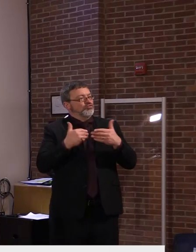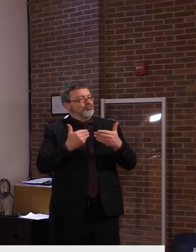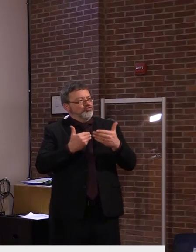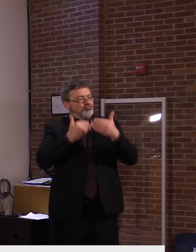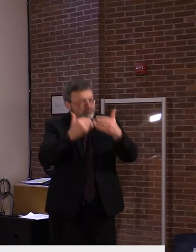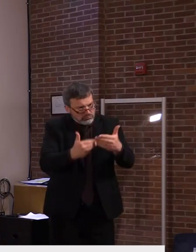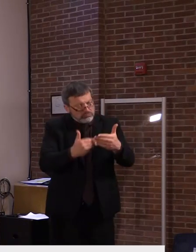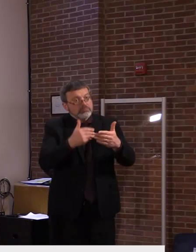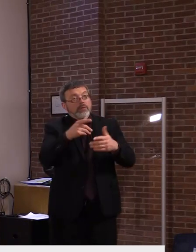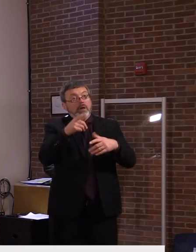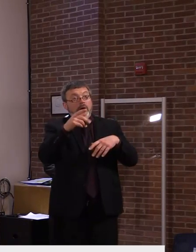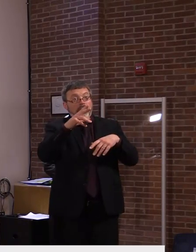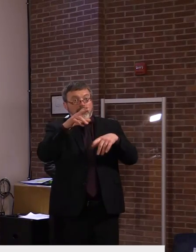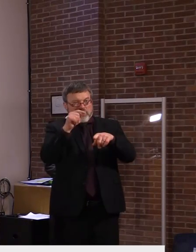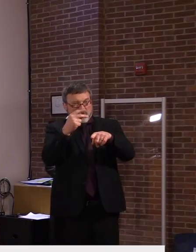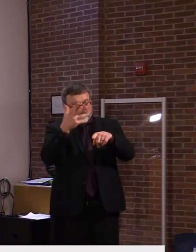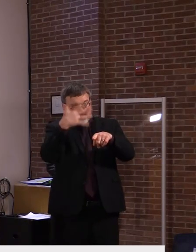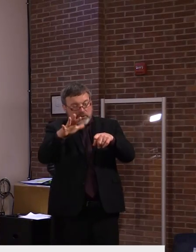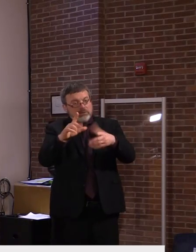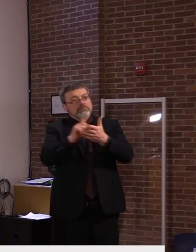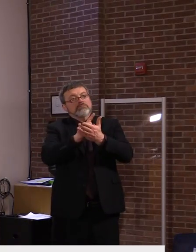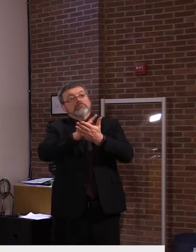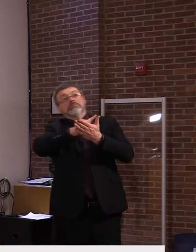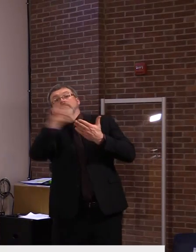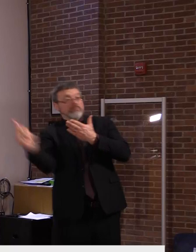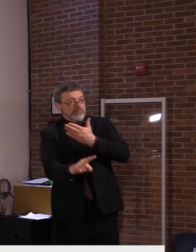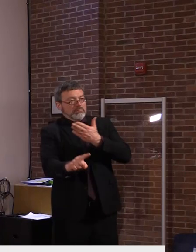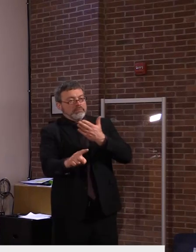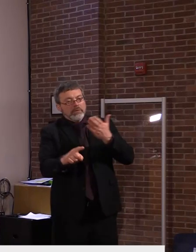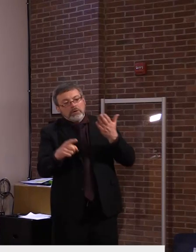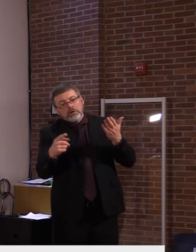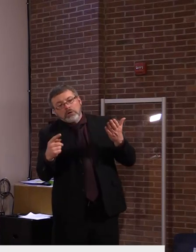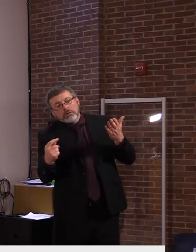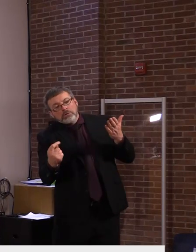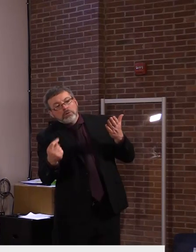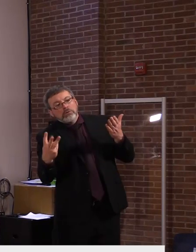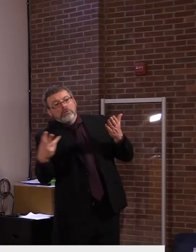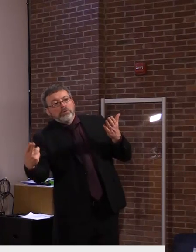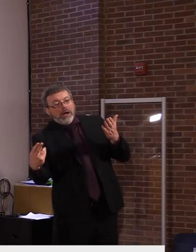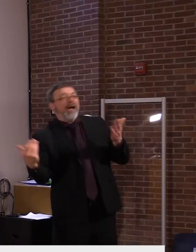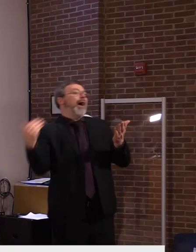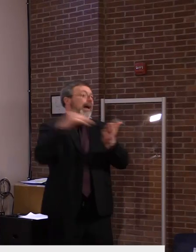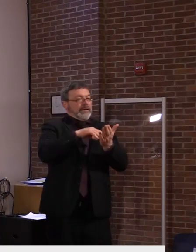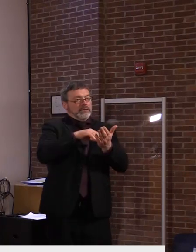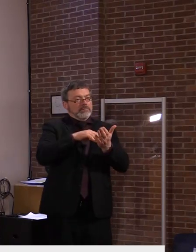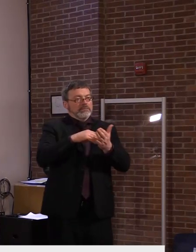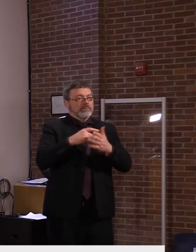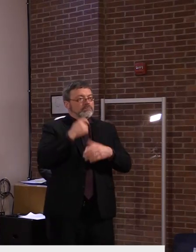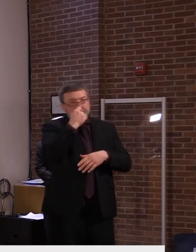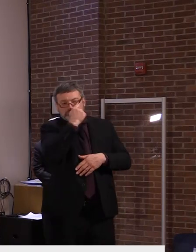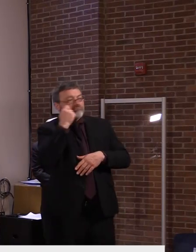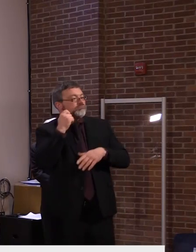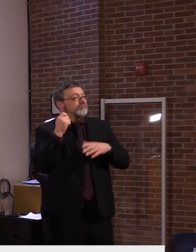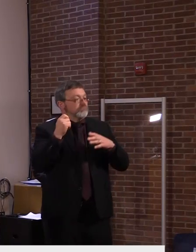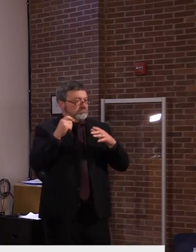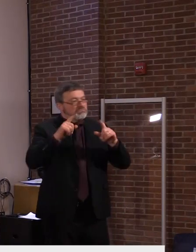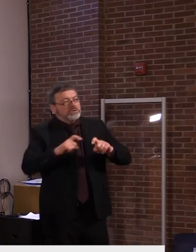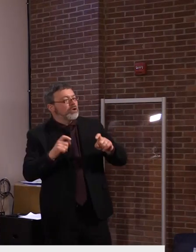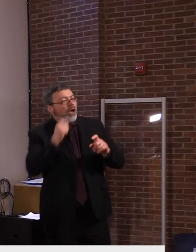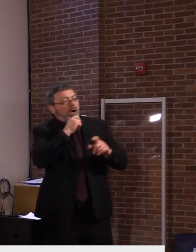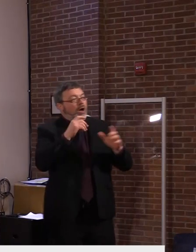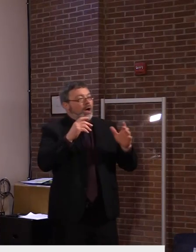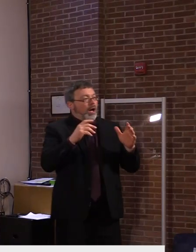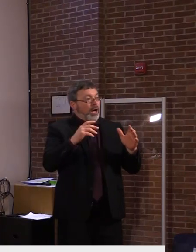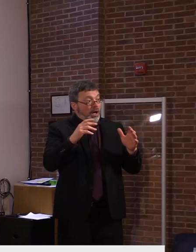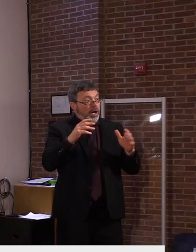at higher risk are coming to your Thanksgiving table, consider wearing a mask when you're not eating to lower the risk of